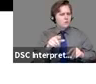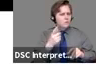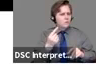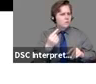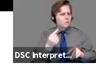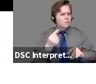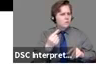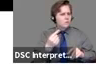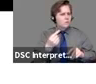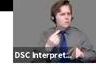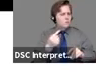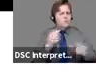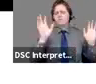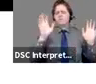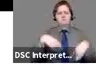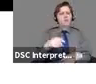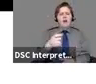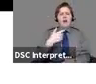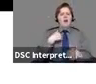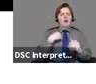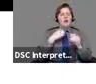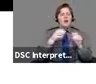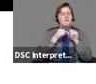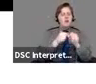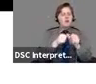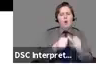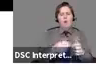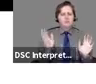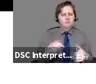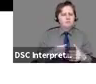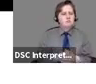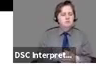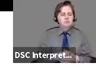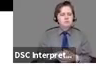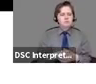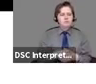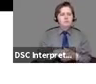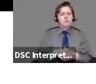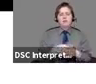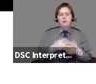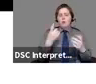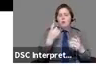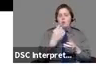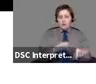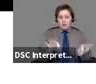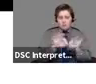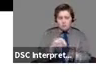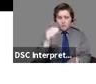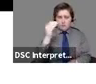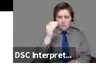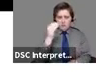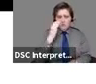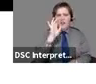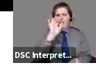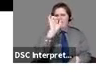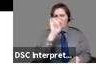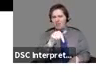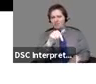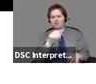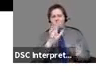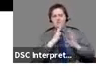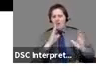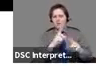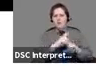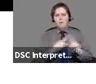one. That's right. Why don't I just keep kind of going? So here's what's important, and that slide there is just fine.